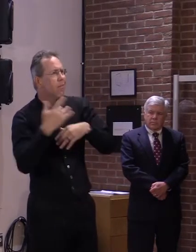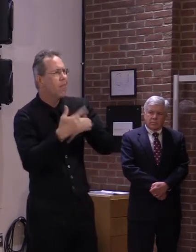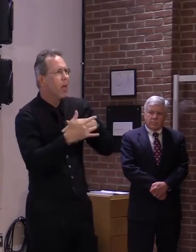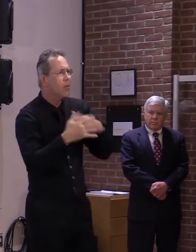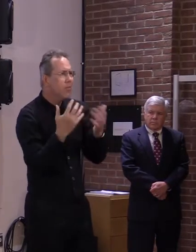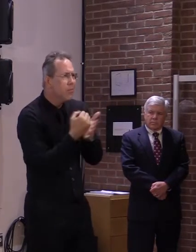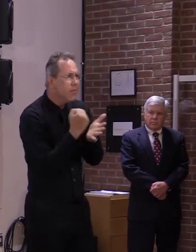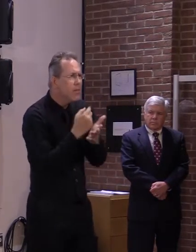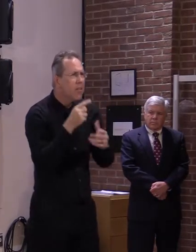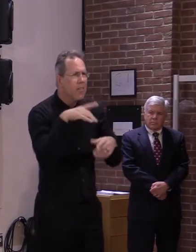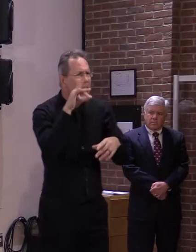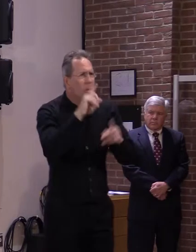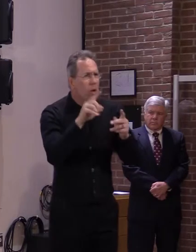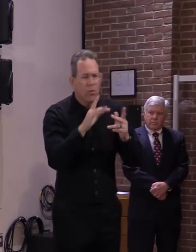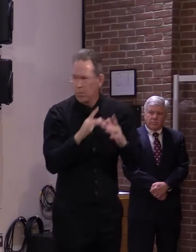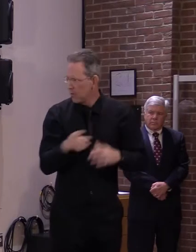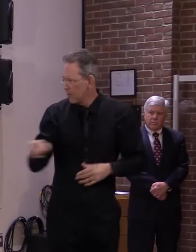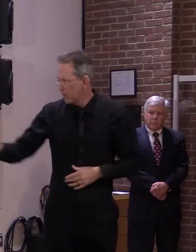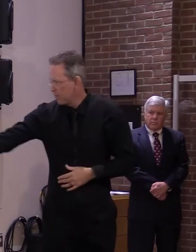healthvermont.gov/myvaccine.